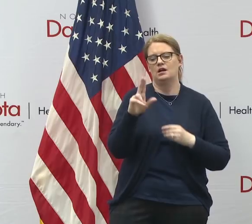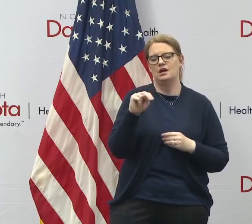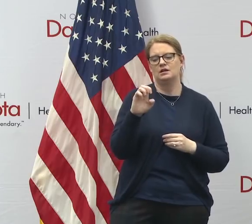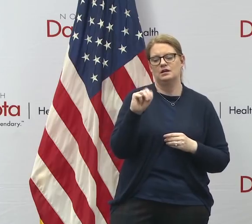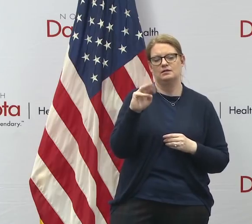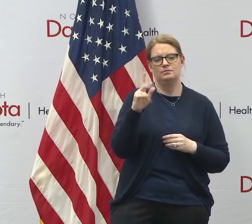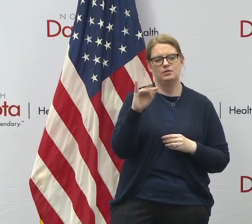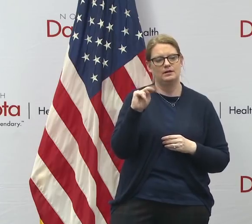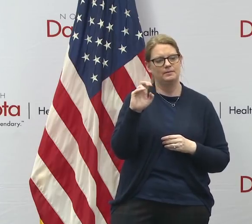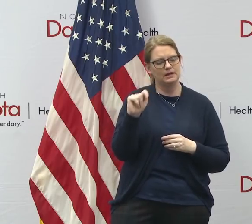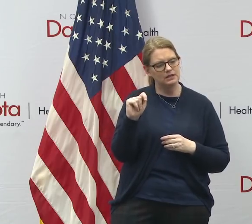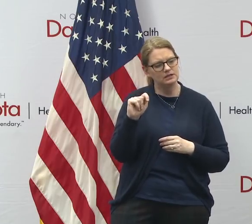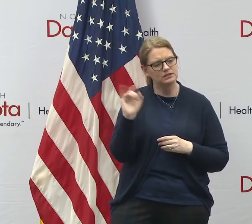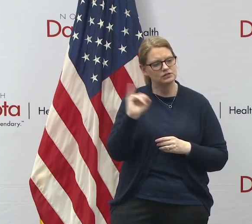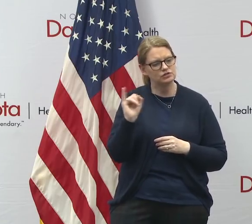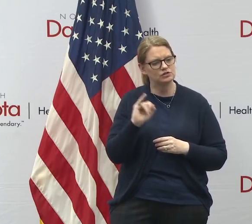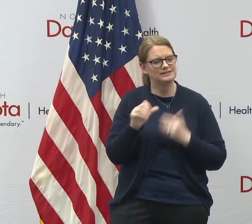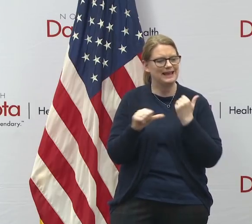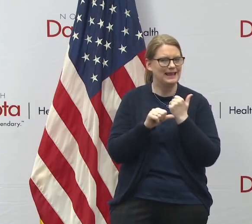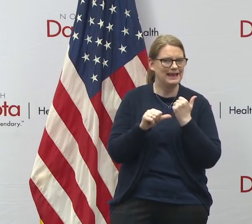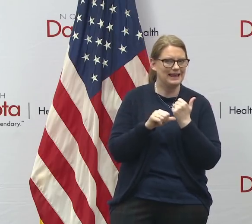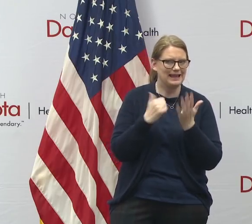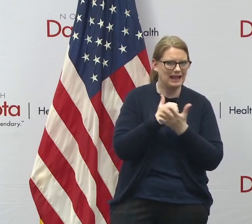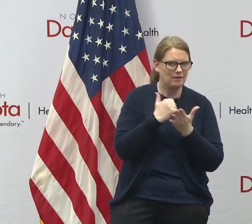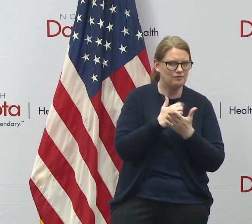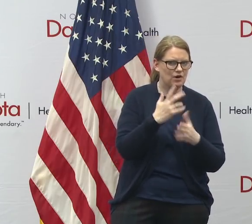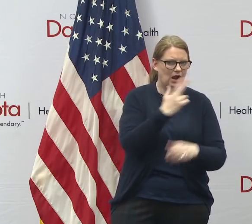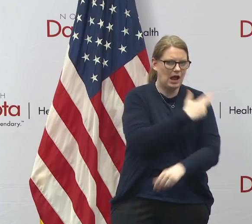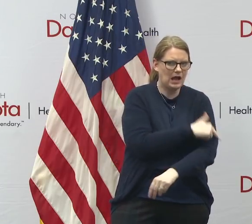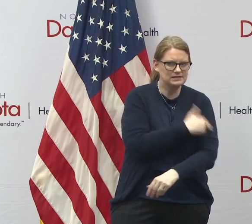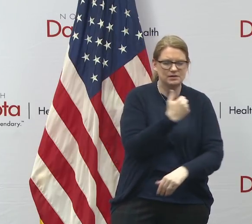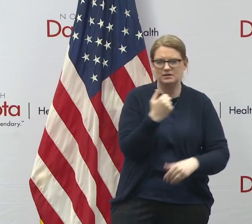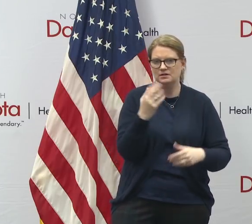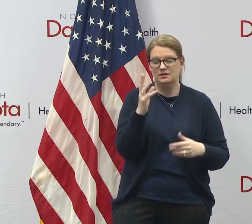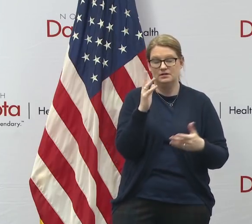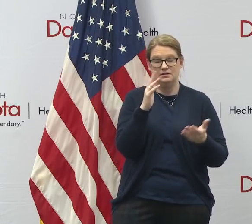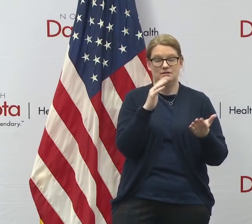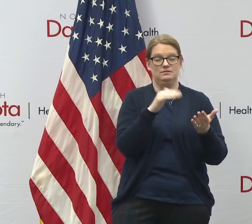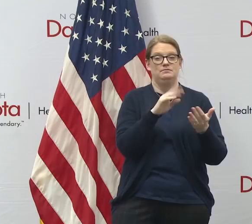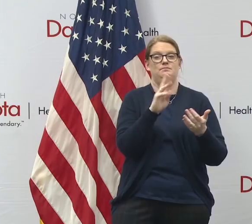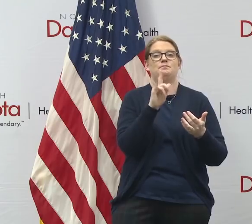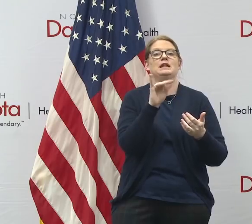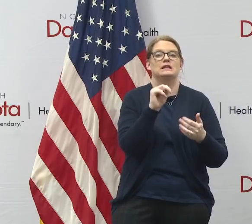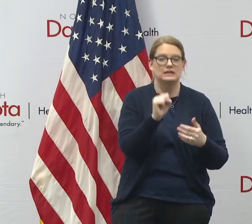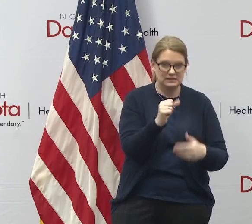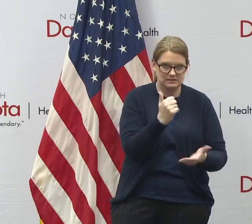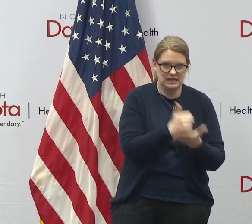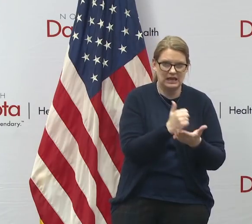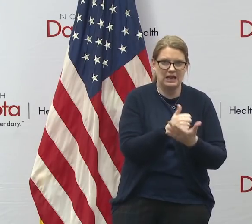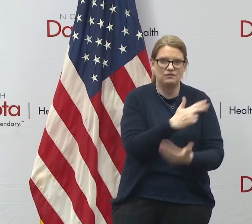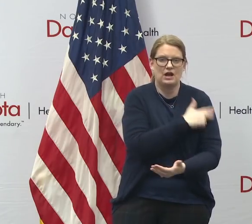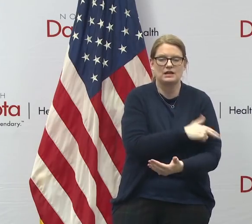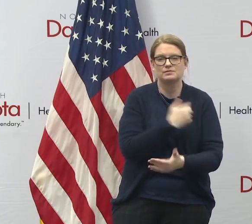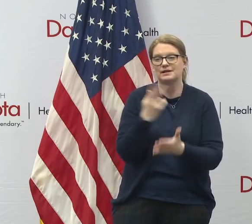insurance benefits, aid for hospitals, billions and billions in aid for hospital, and billions in business